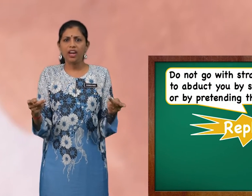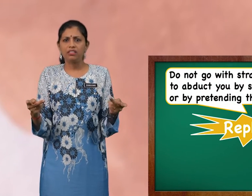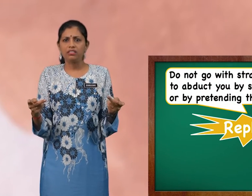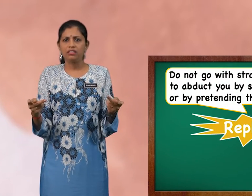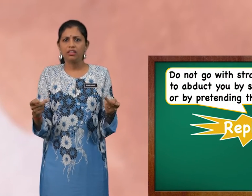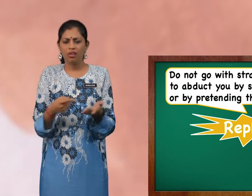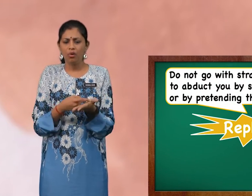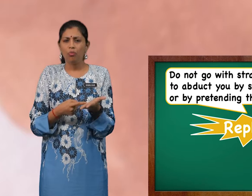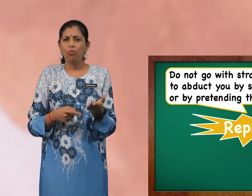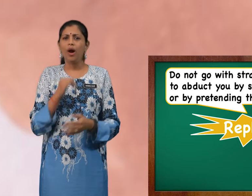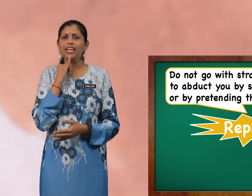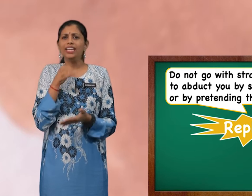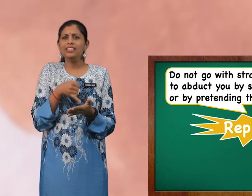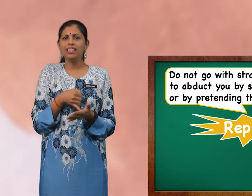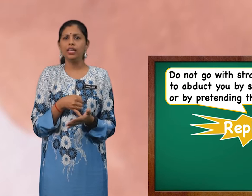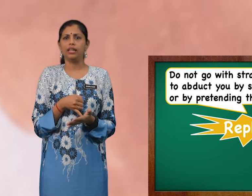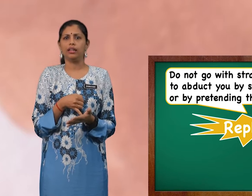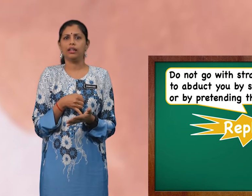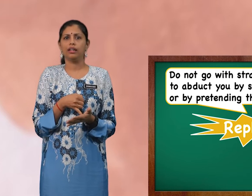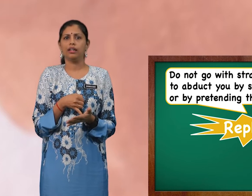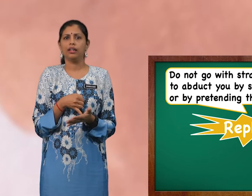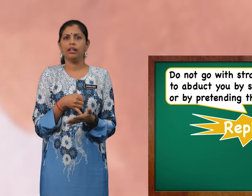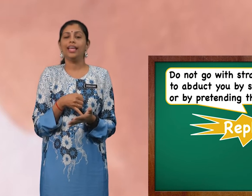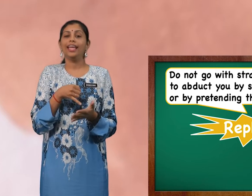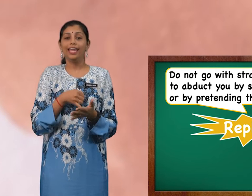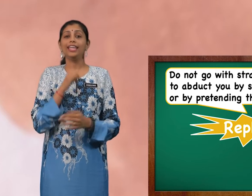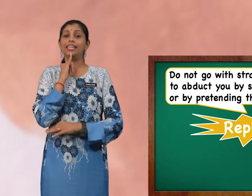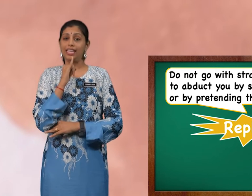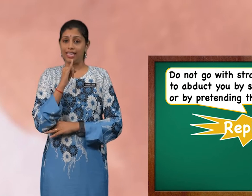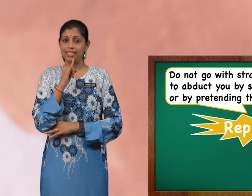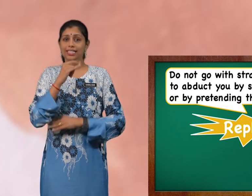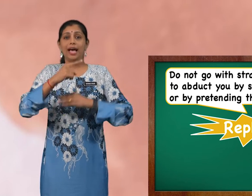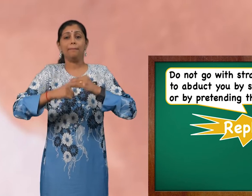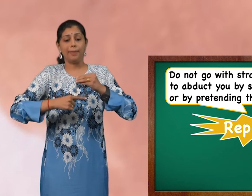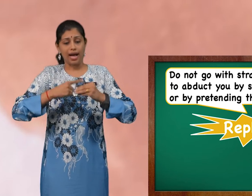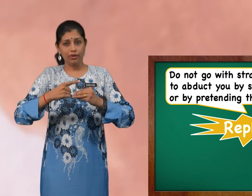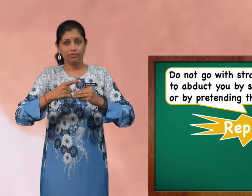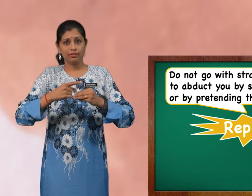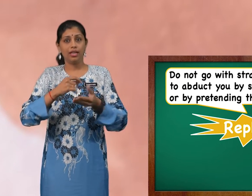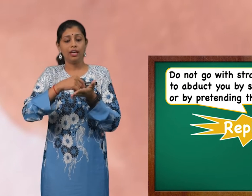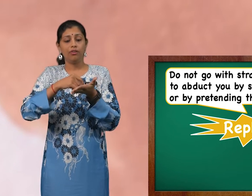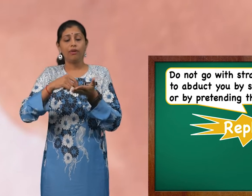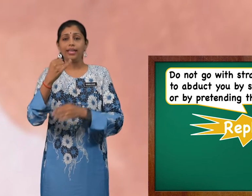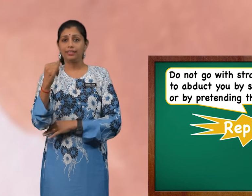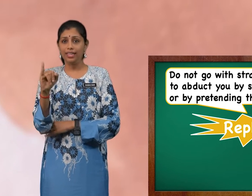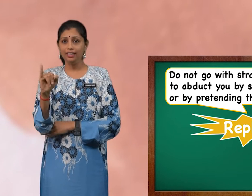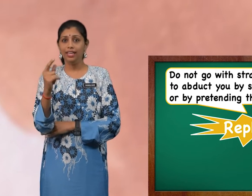Rephrase. What is it? It is about writing